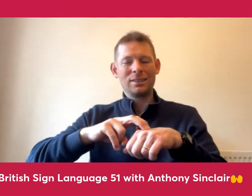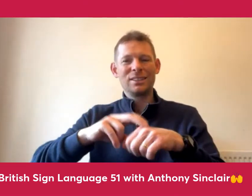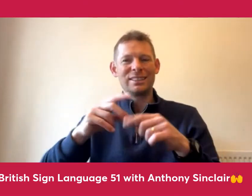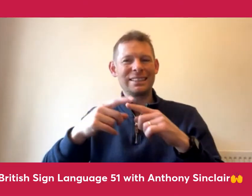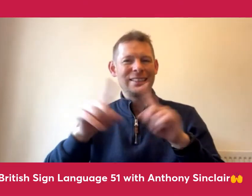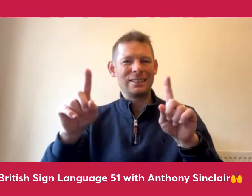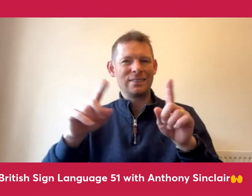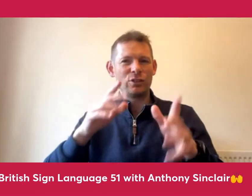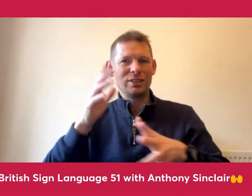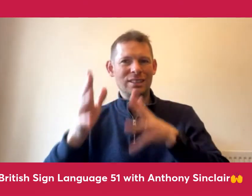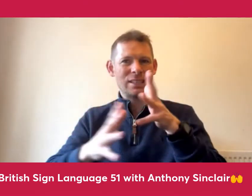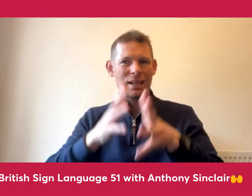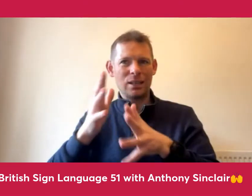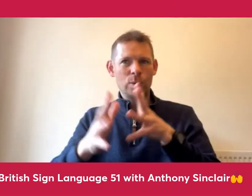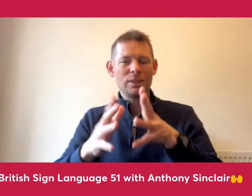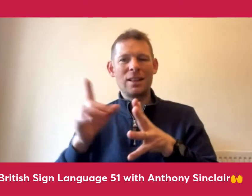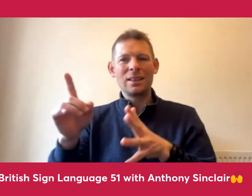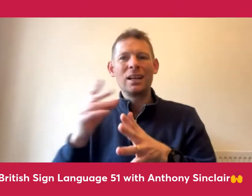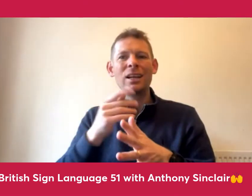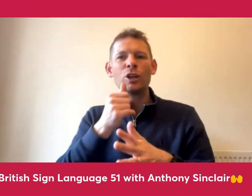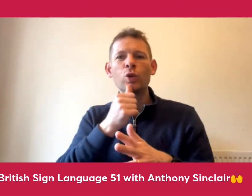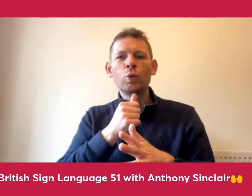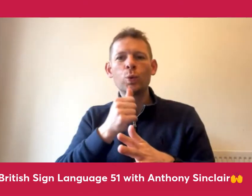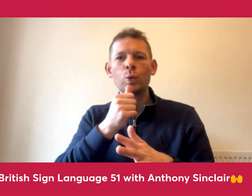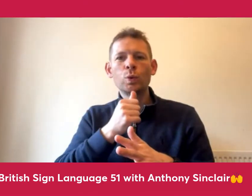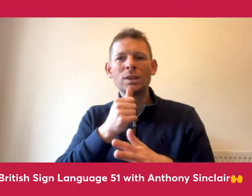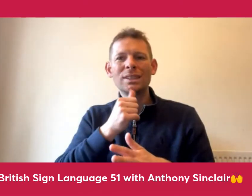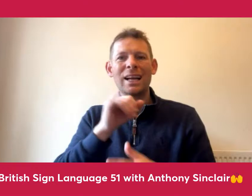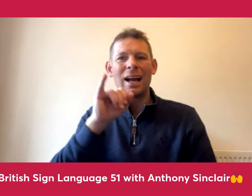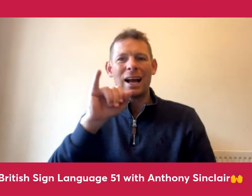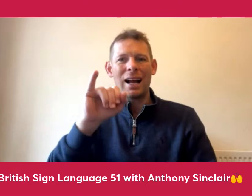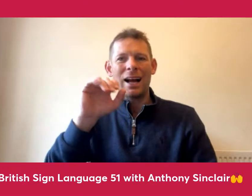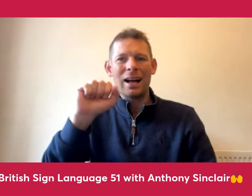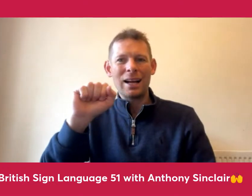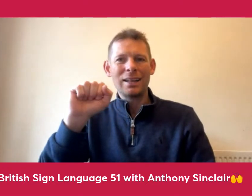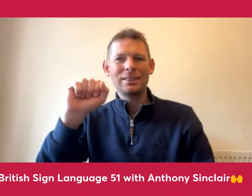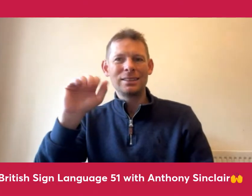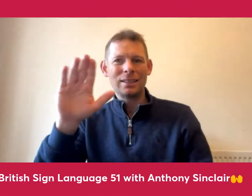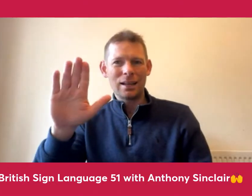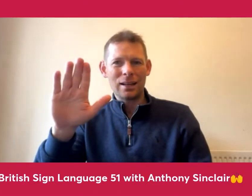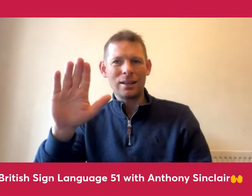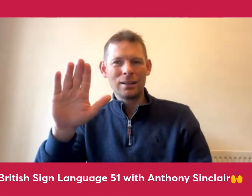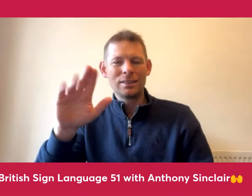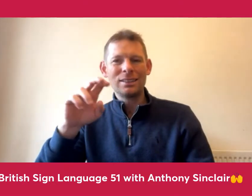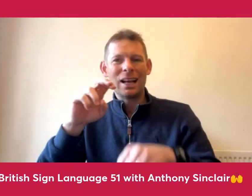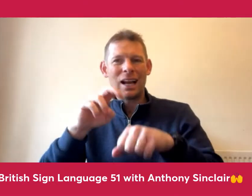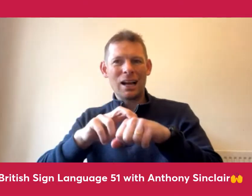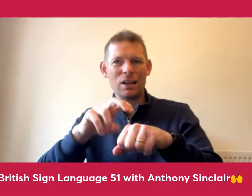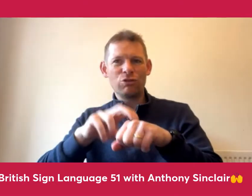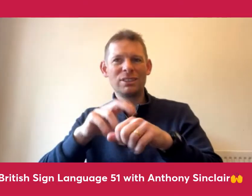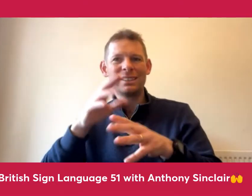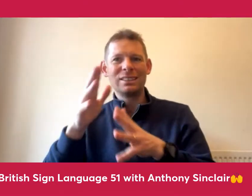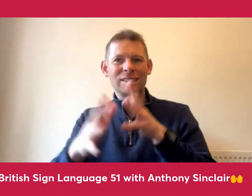In the south of Ireland, they use a different sign language. They use Irish Sign Language or ISL for